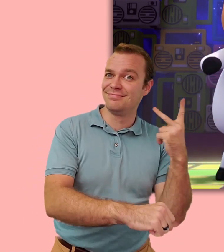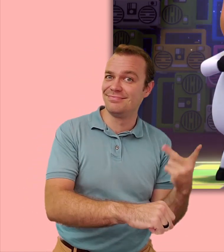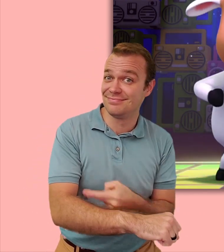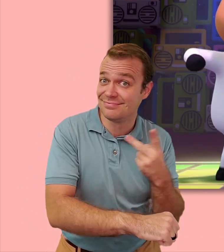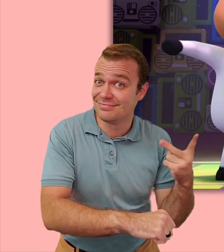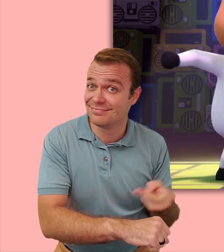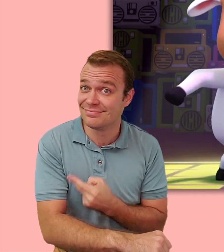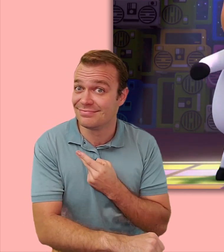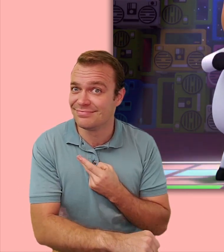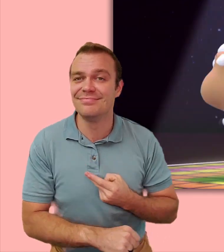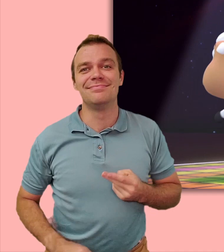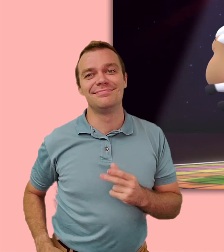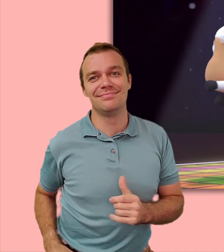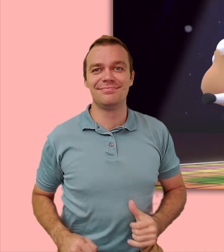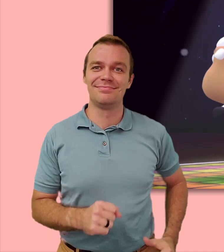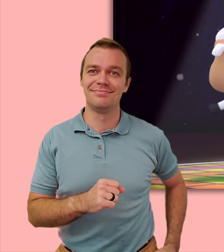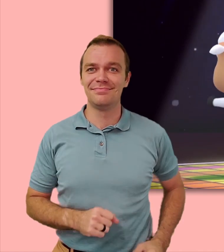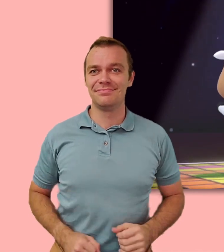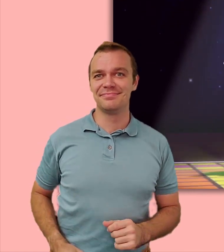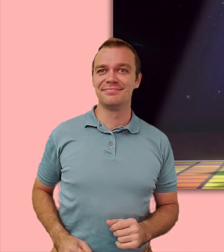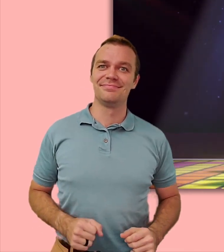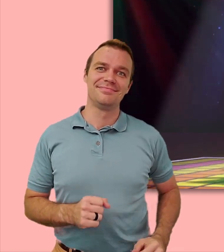ba ba.